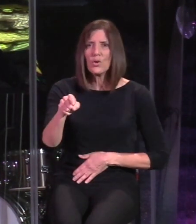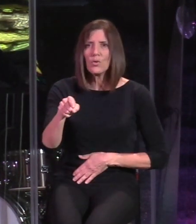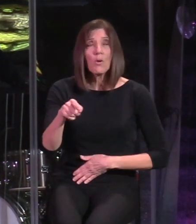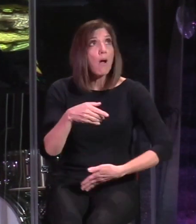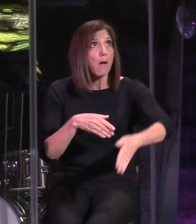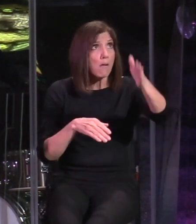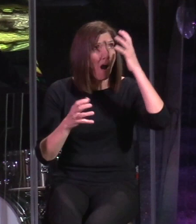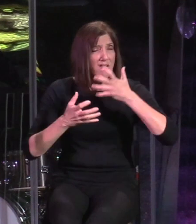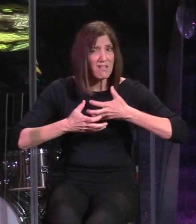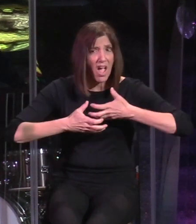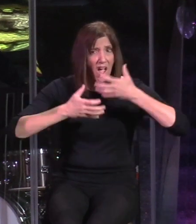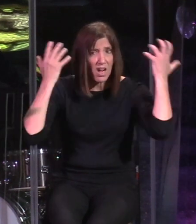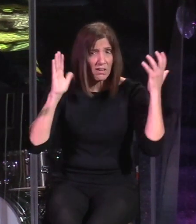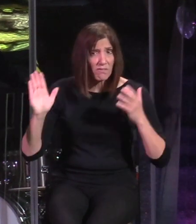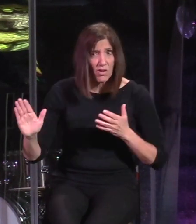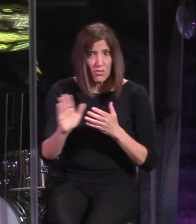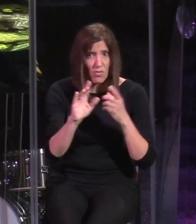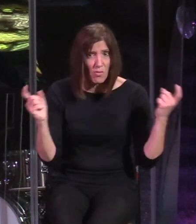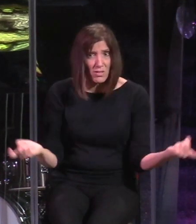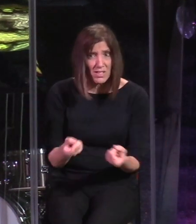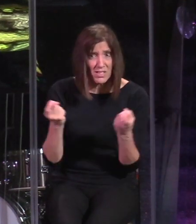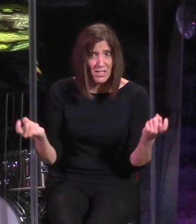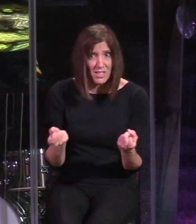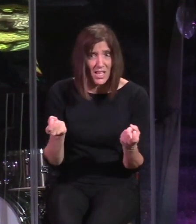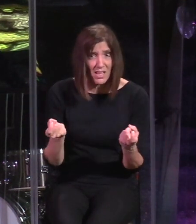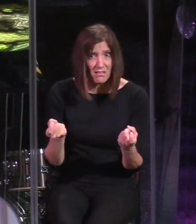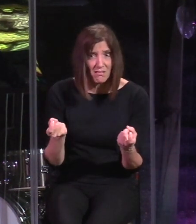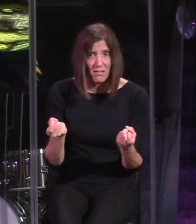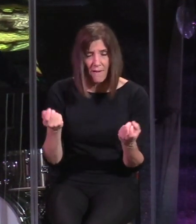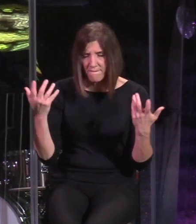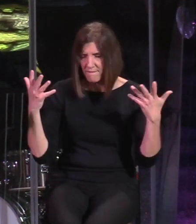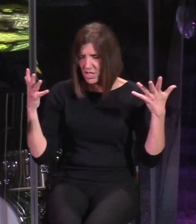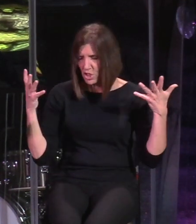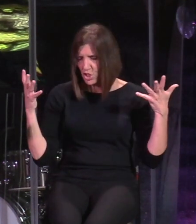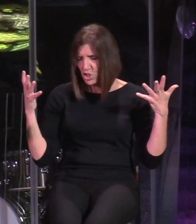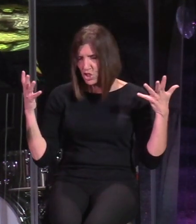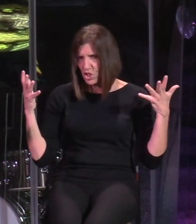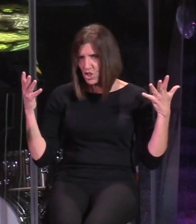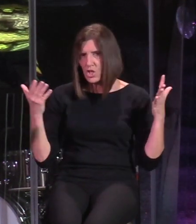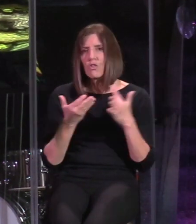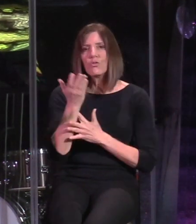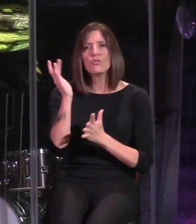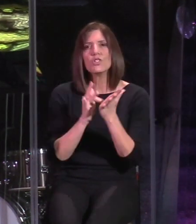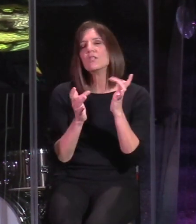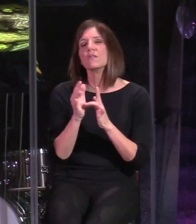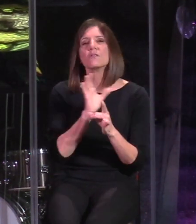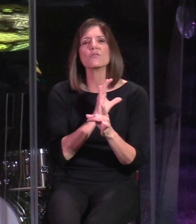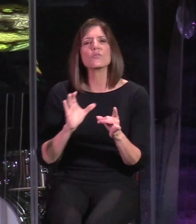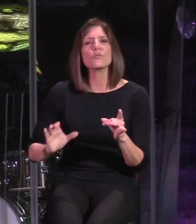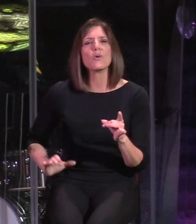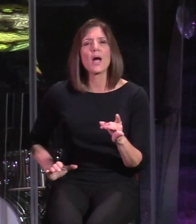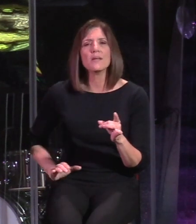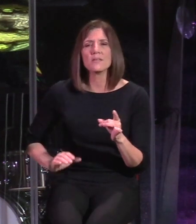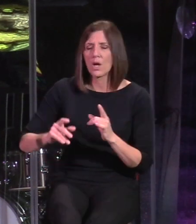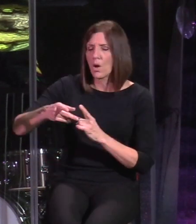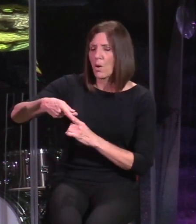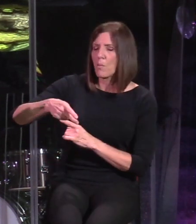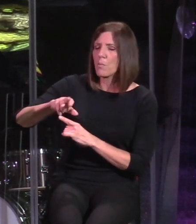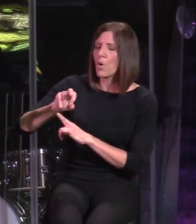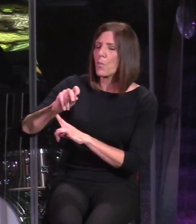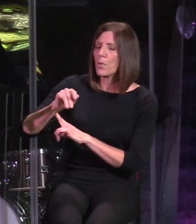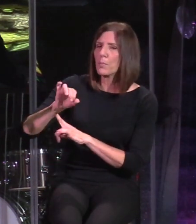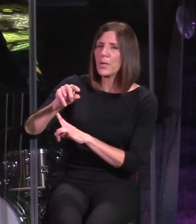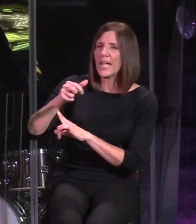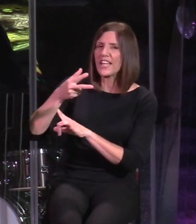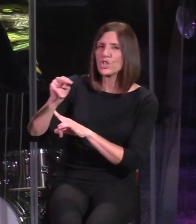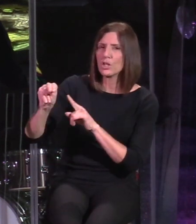wrath against you. That's what propitiation means. And all of these amazing benefits are applied to you when